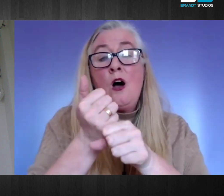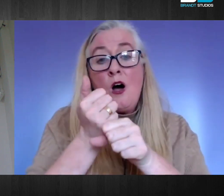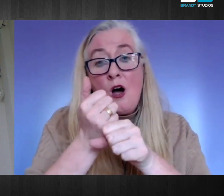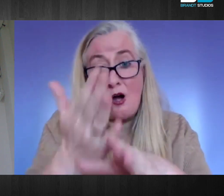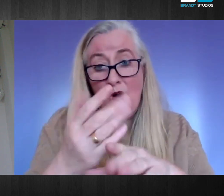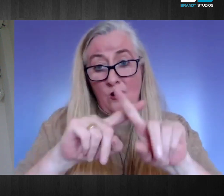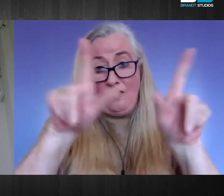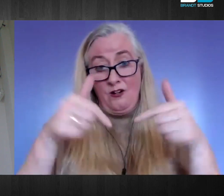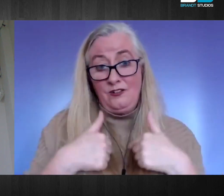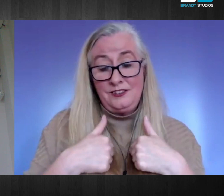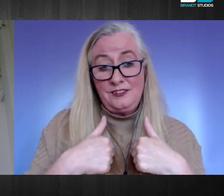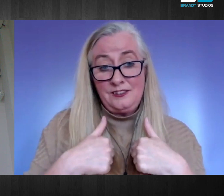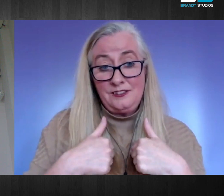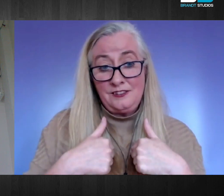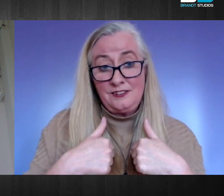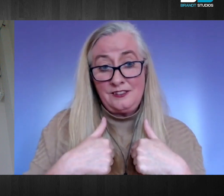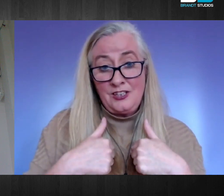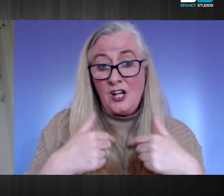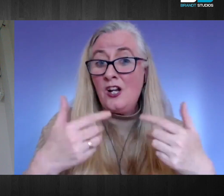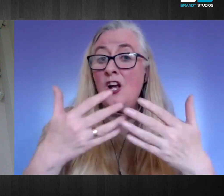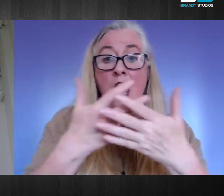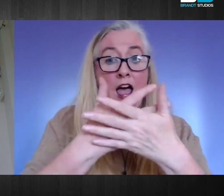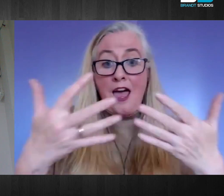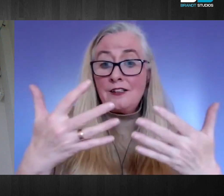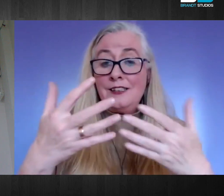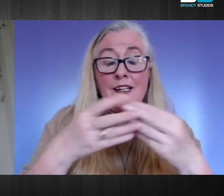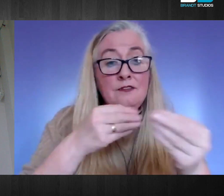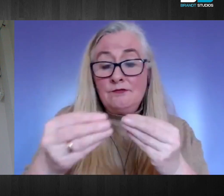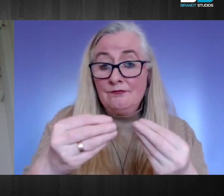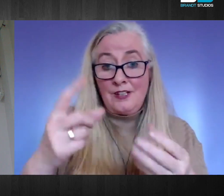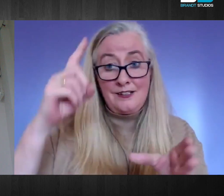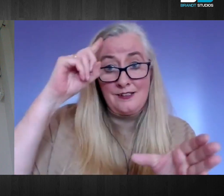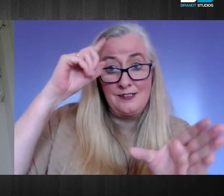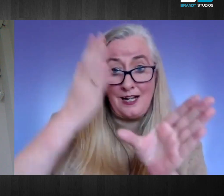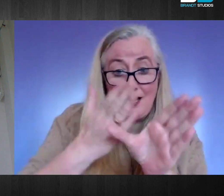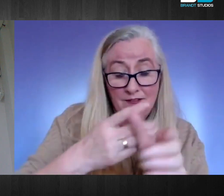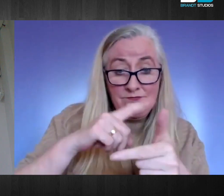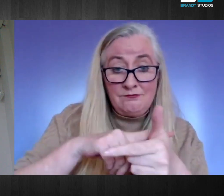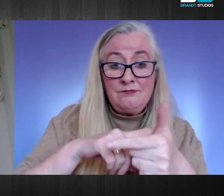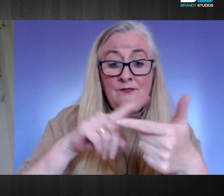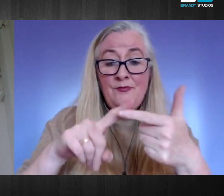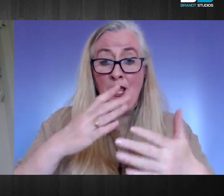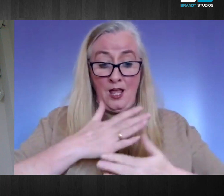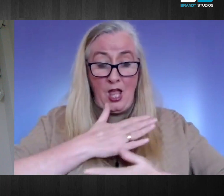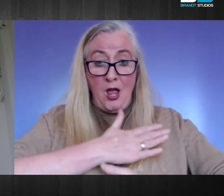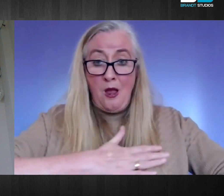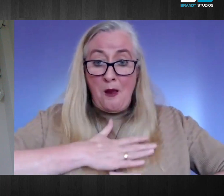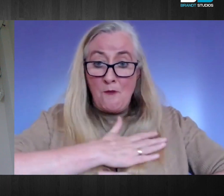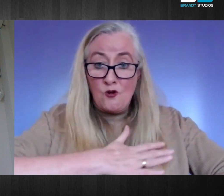of the issues are psychological, they are emotional, and they're totally invisible to the naked